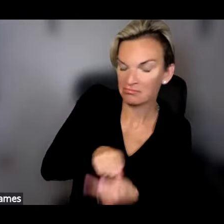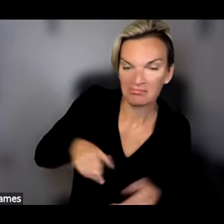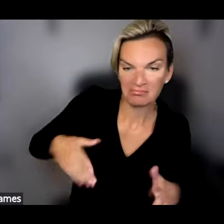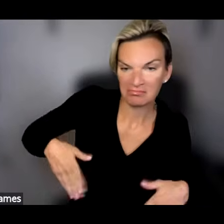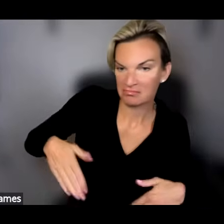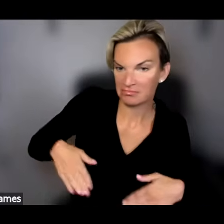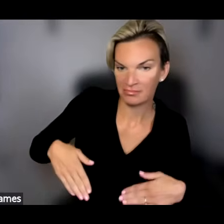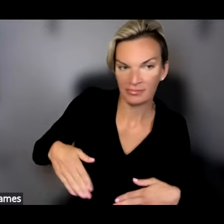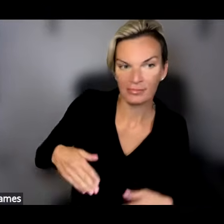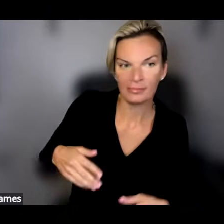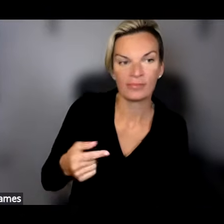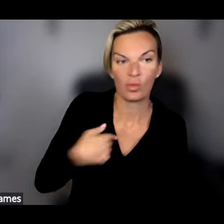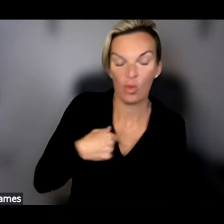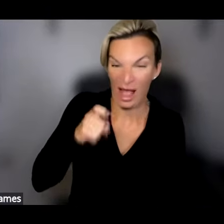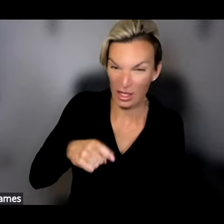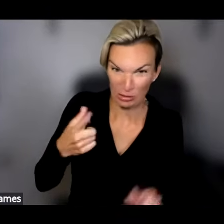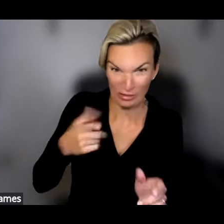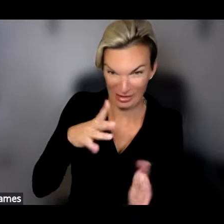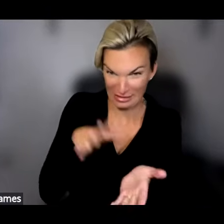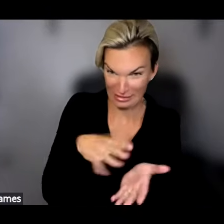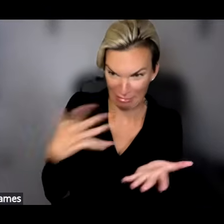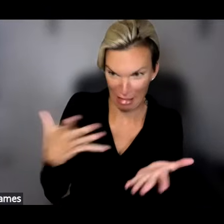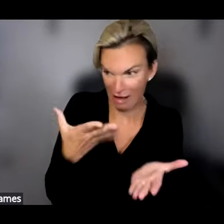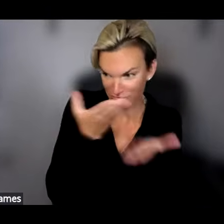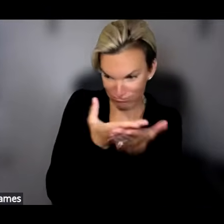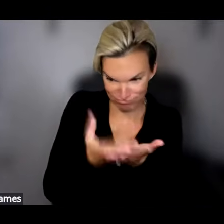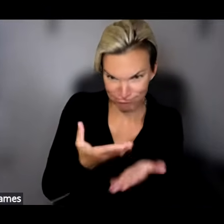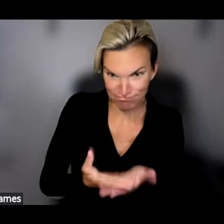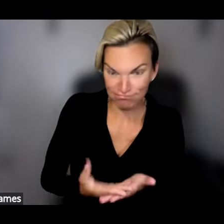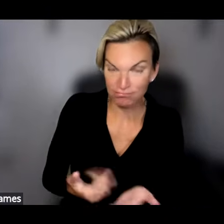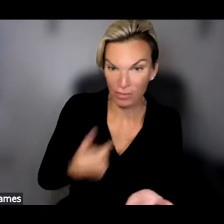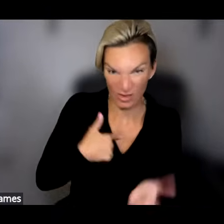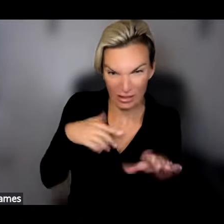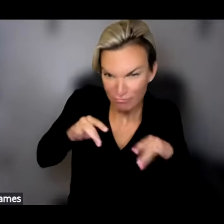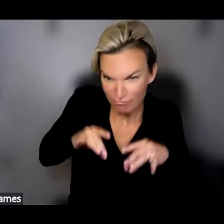to try to track down this evidence, but we came up with significant